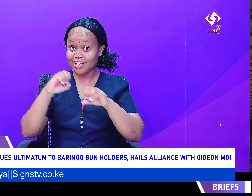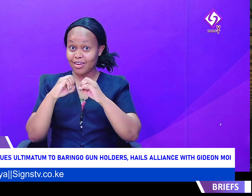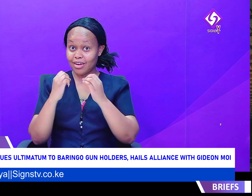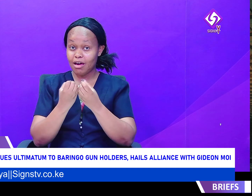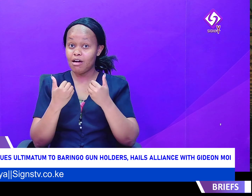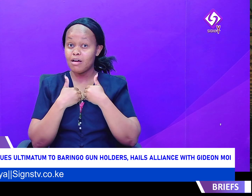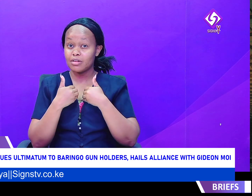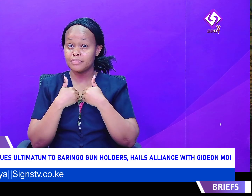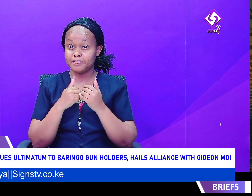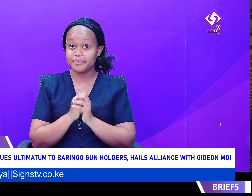And moving on,